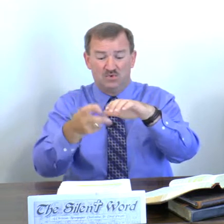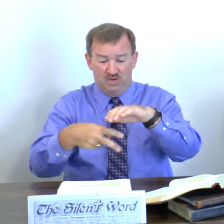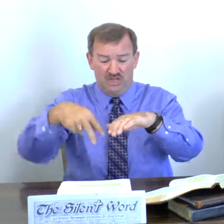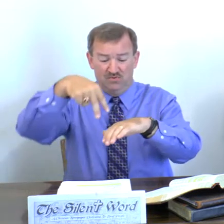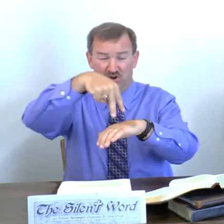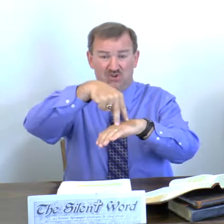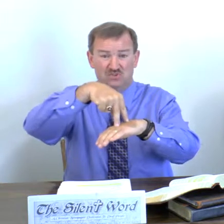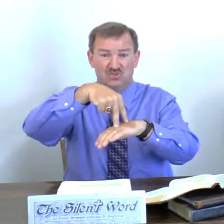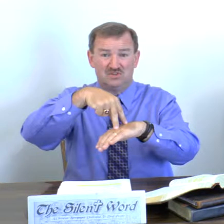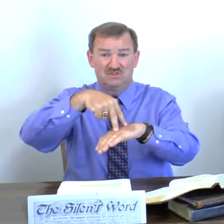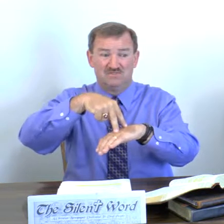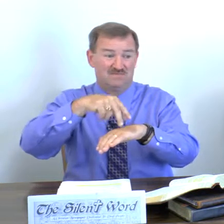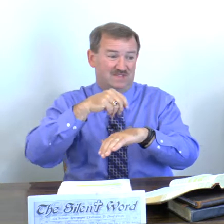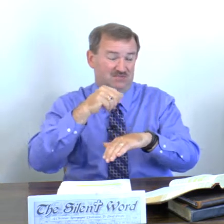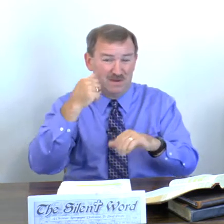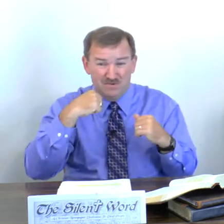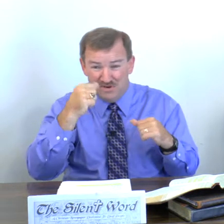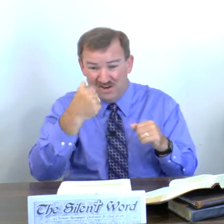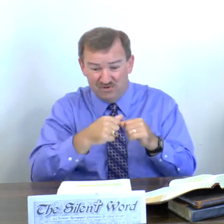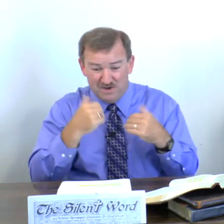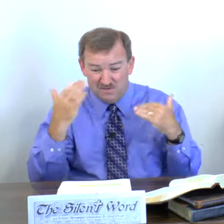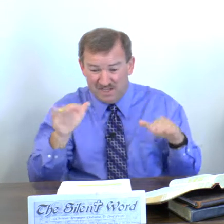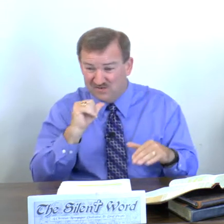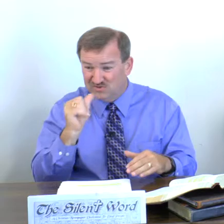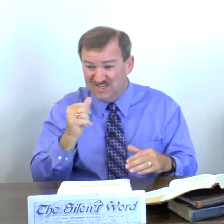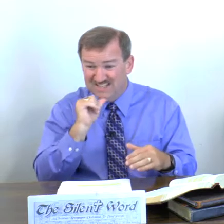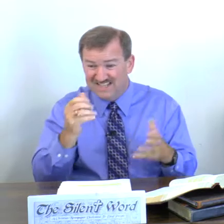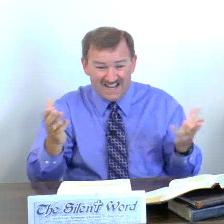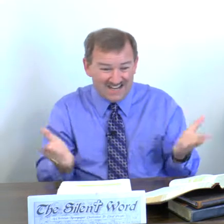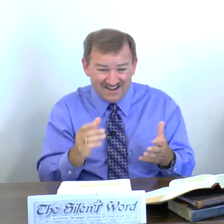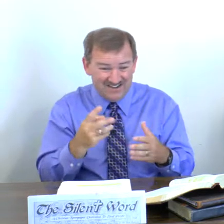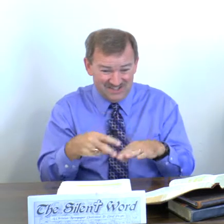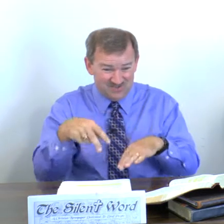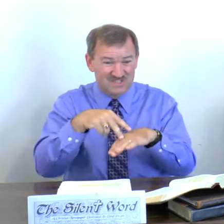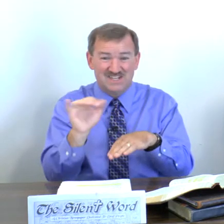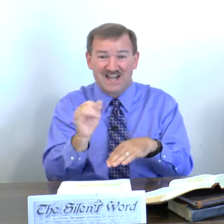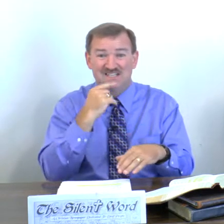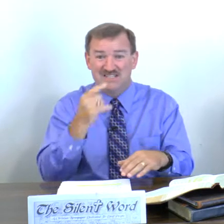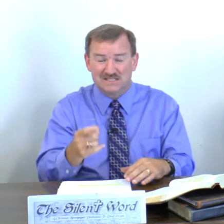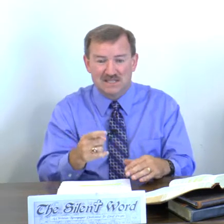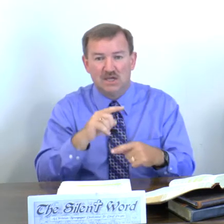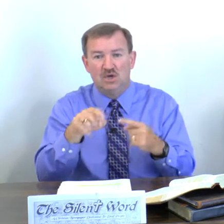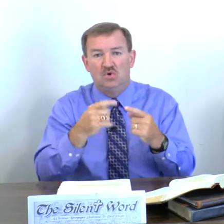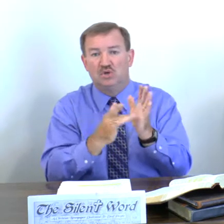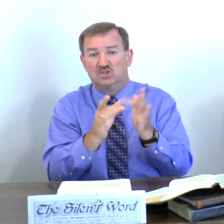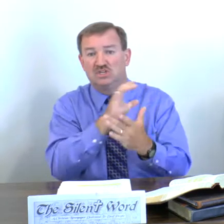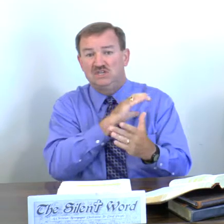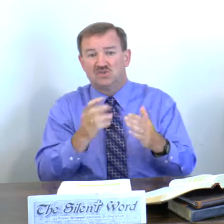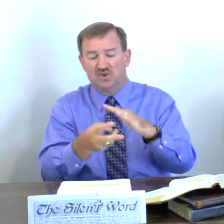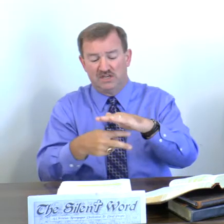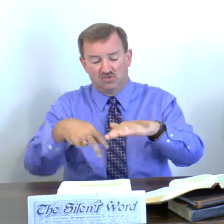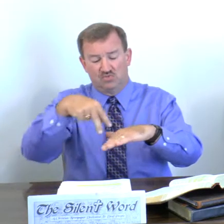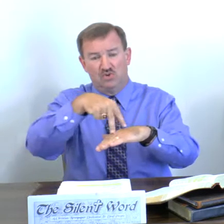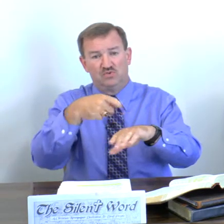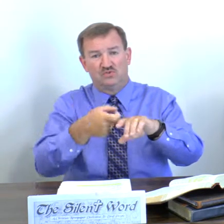when he rose, remember, the angel said, he's not here, he's risen, as he said. When Jesus Christ rose